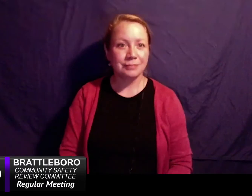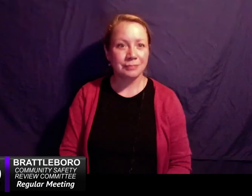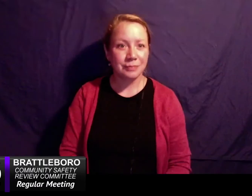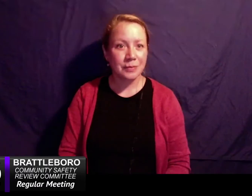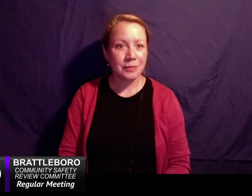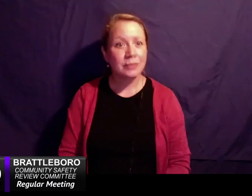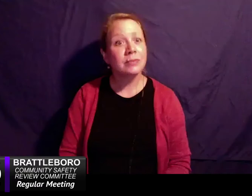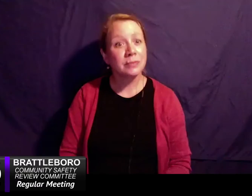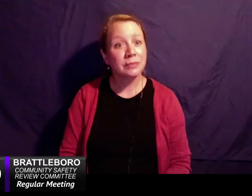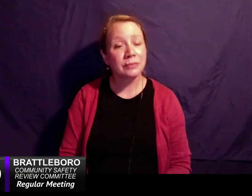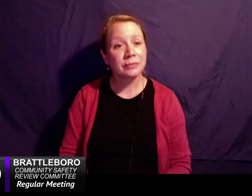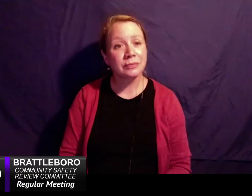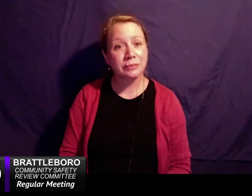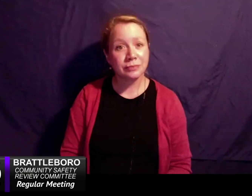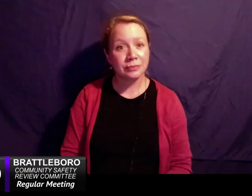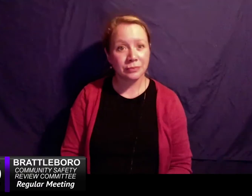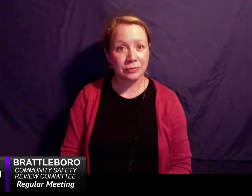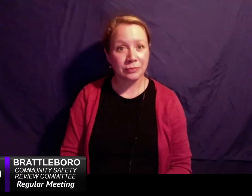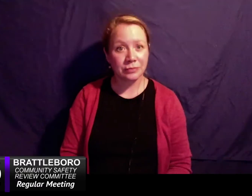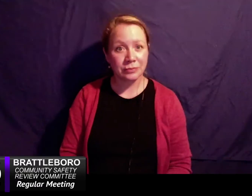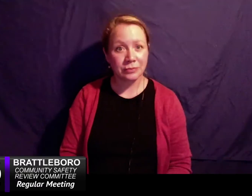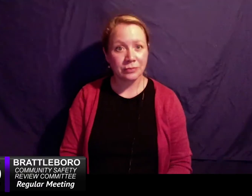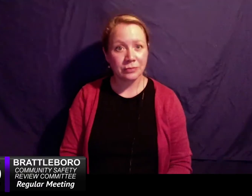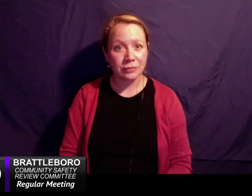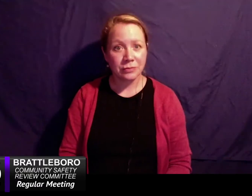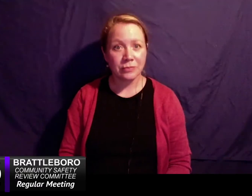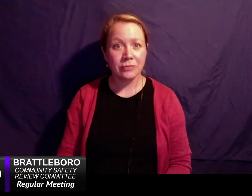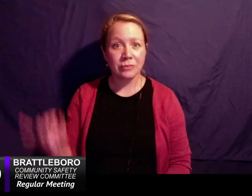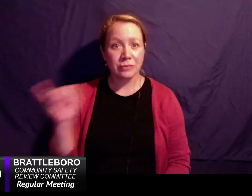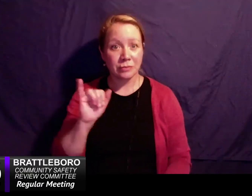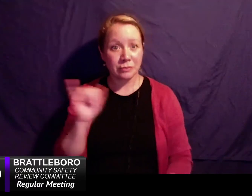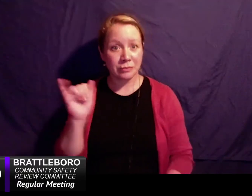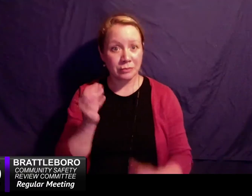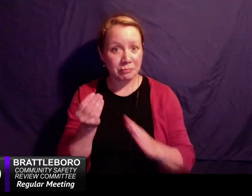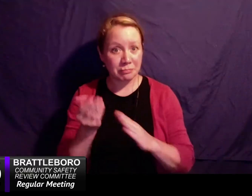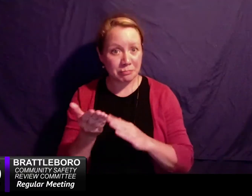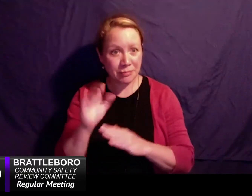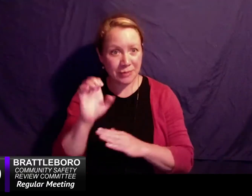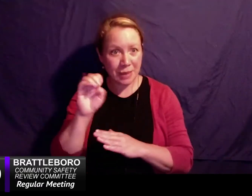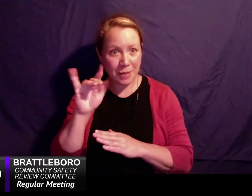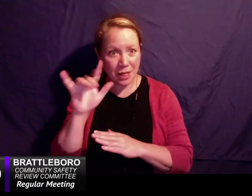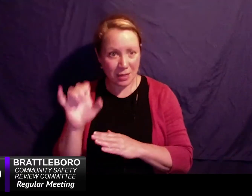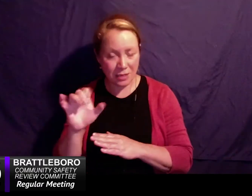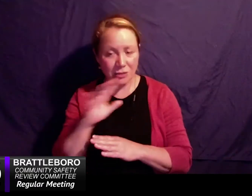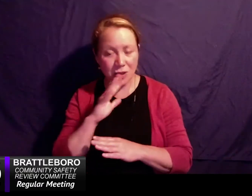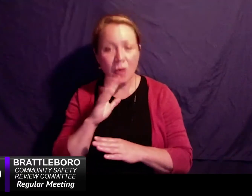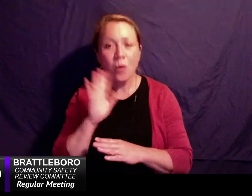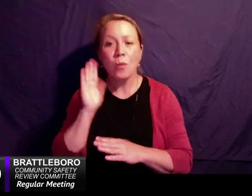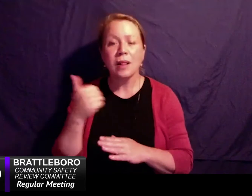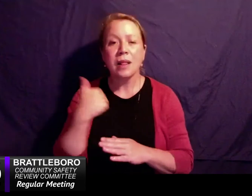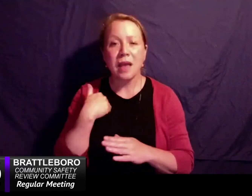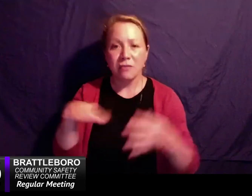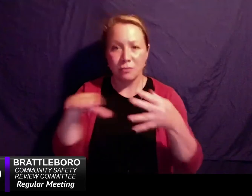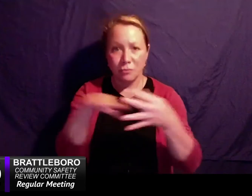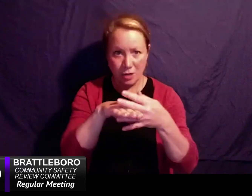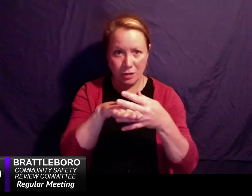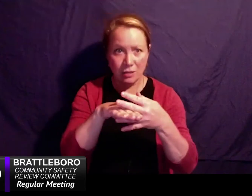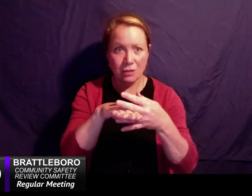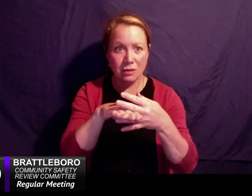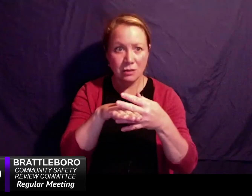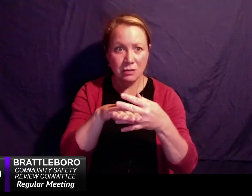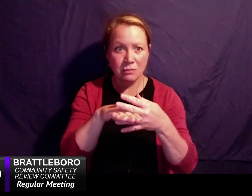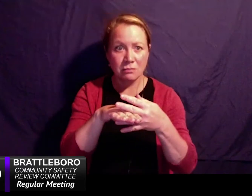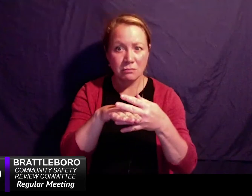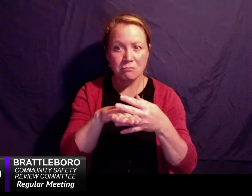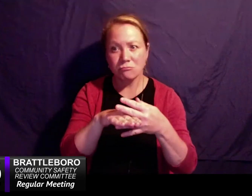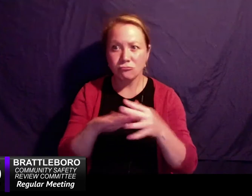So another thing I wanted to say is that we are going to do a 5-minute break right